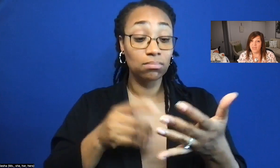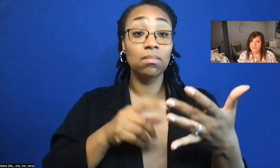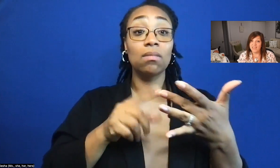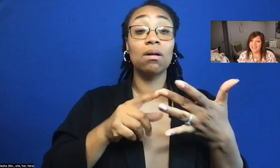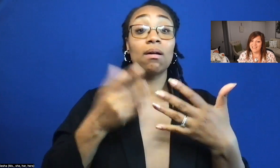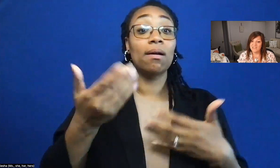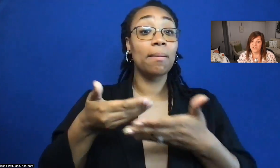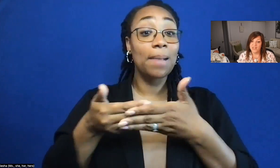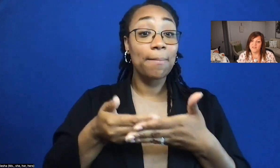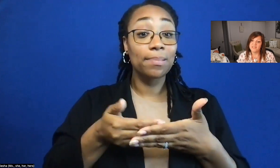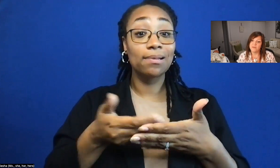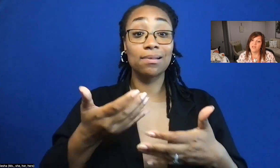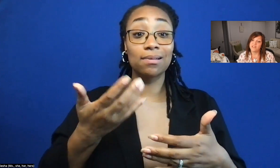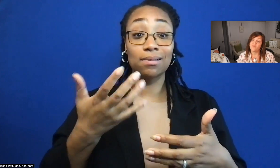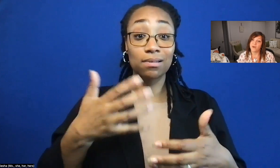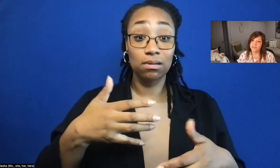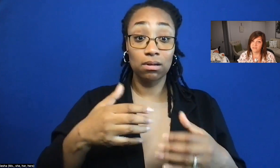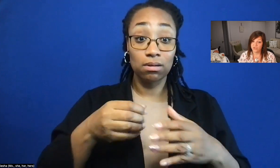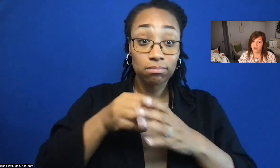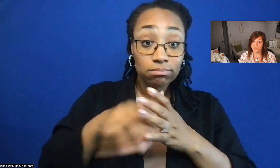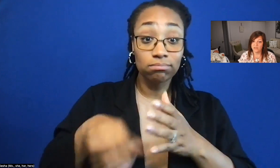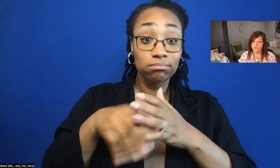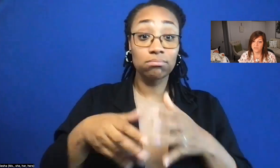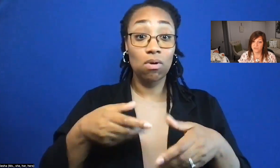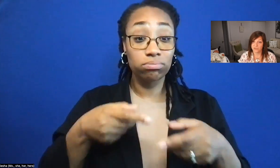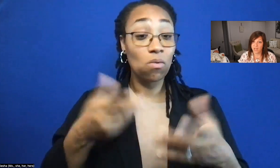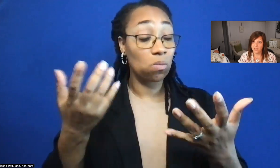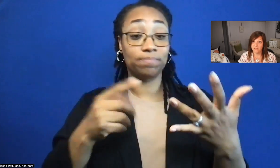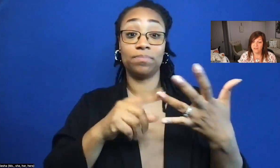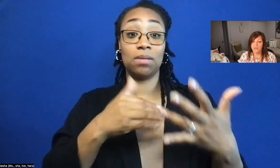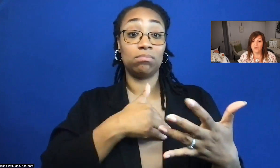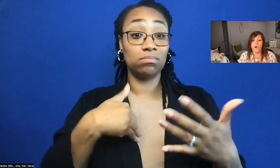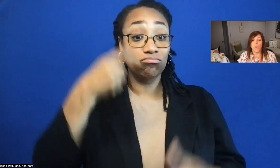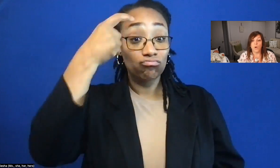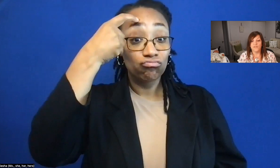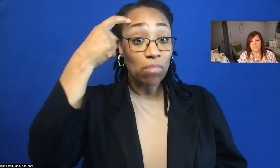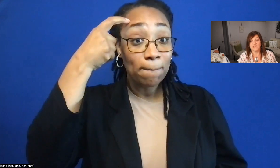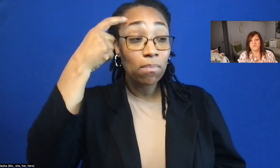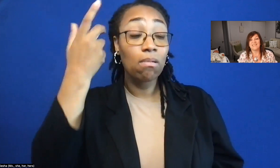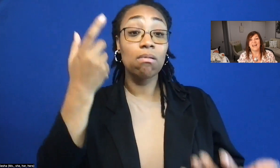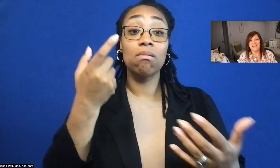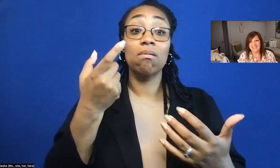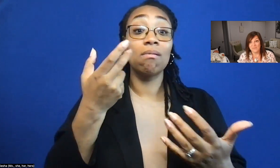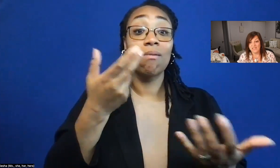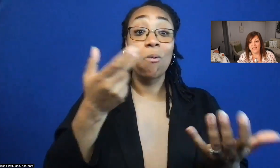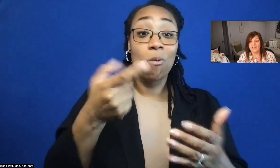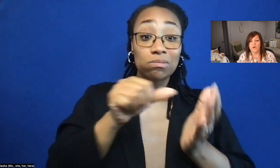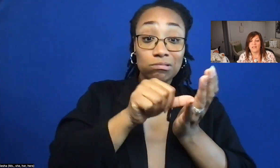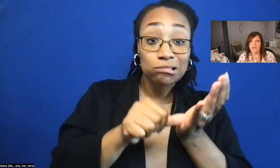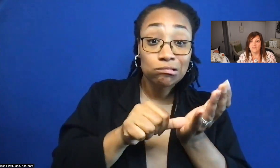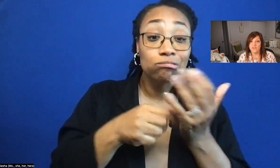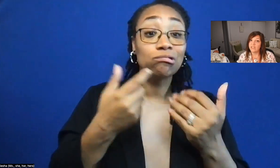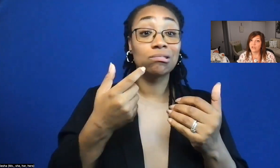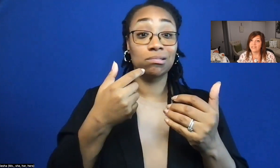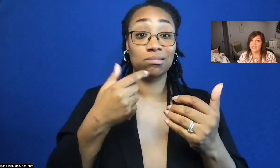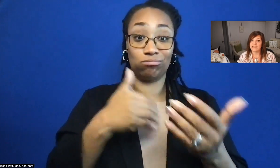There may be a history of some kind of breast trauma or surgery, or the breast was not stimulated well